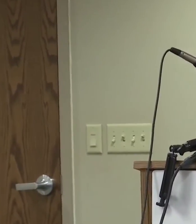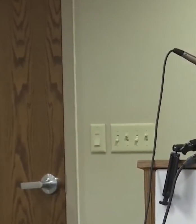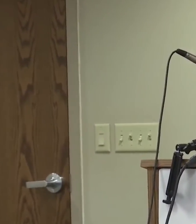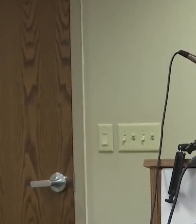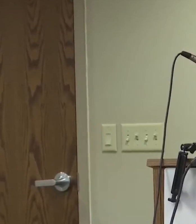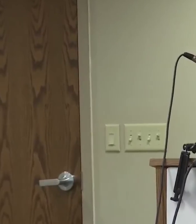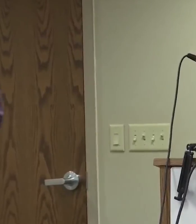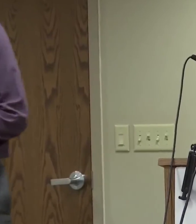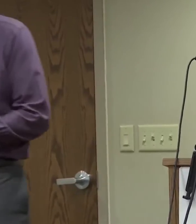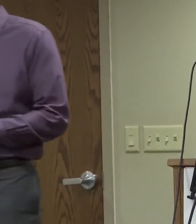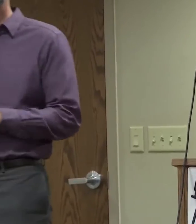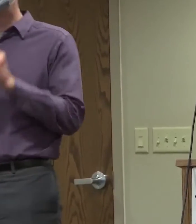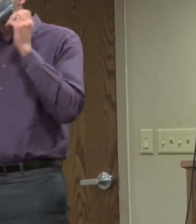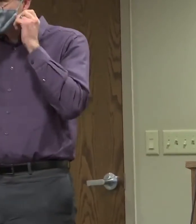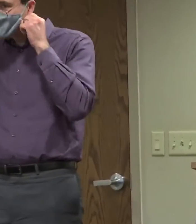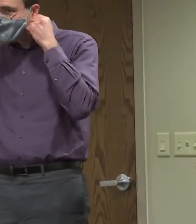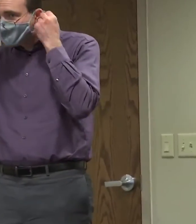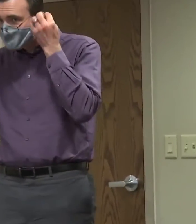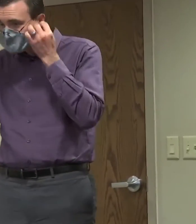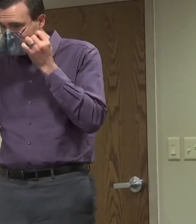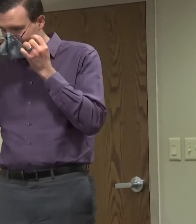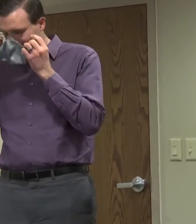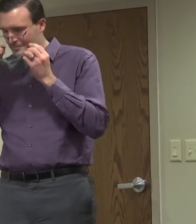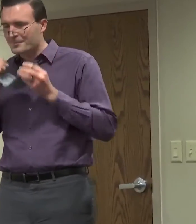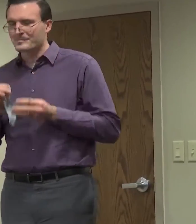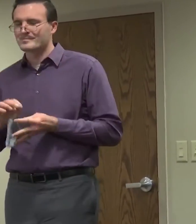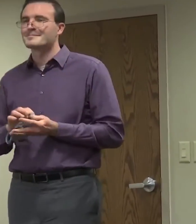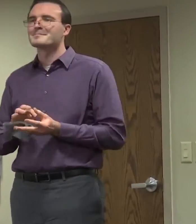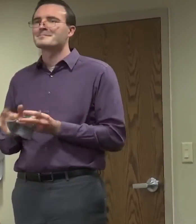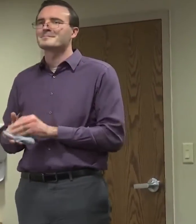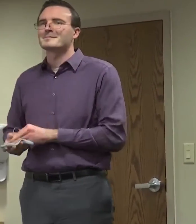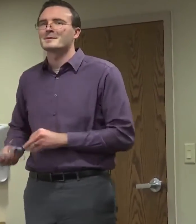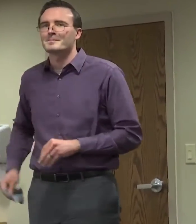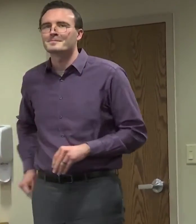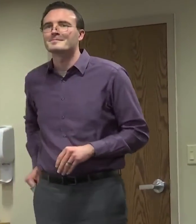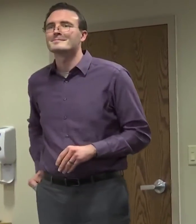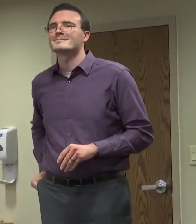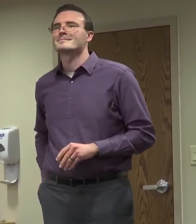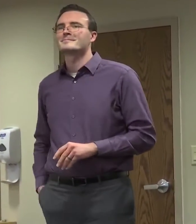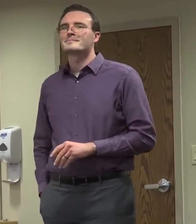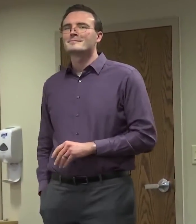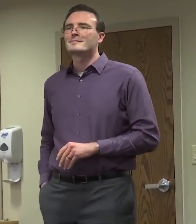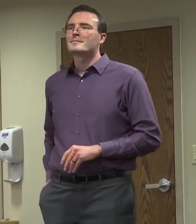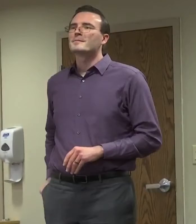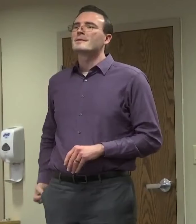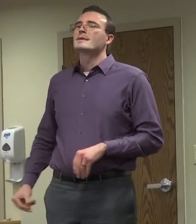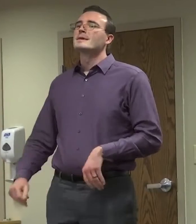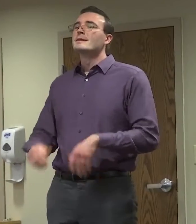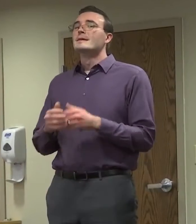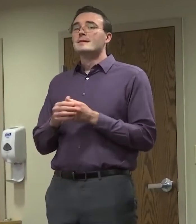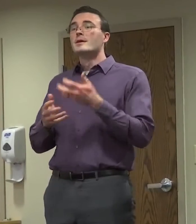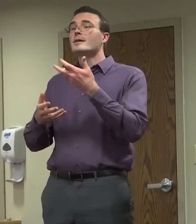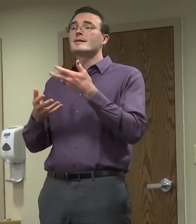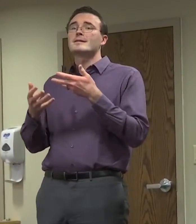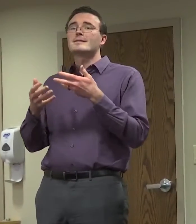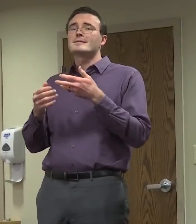with alcohol-based rub. So those social mitigation strategies, we still need to be practicing